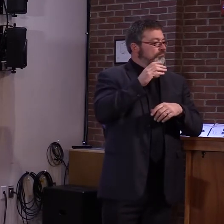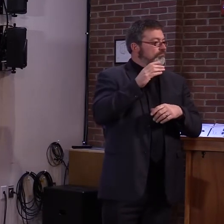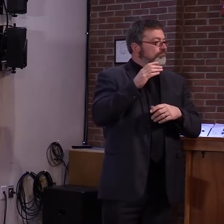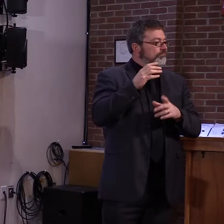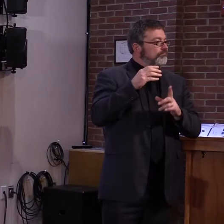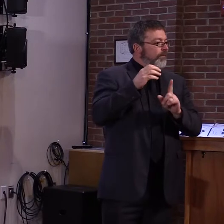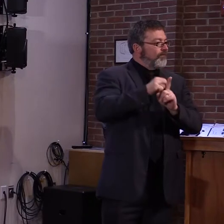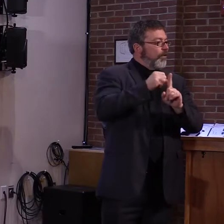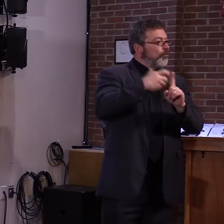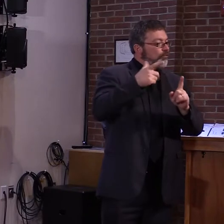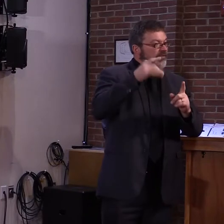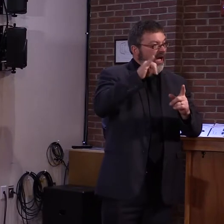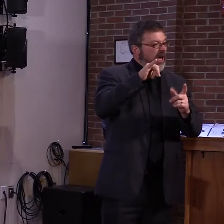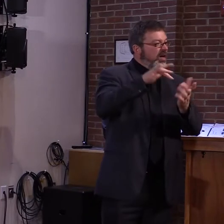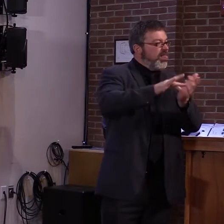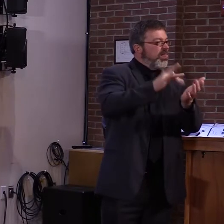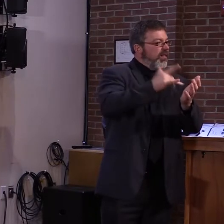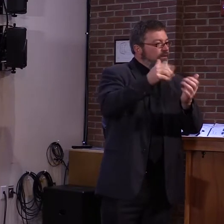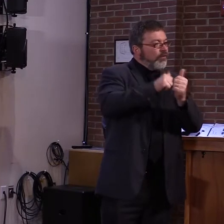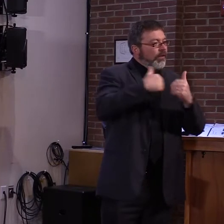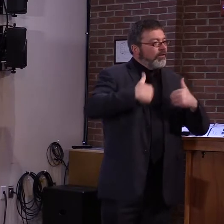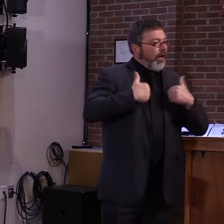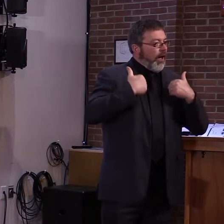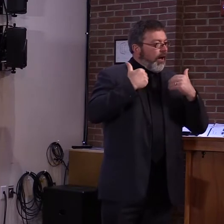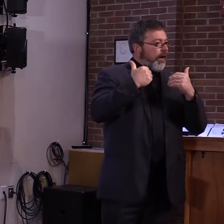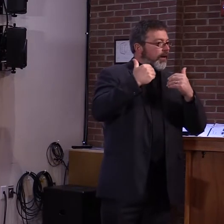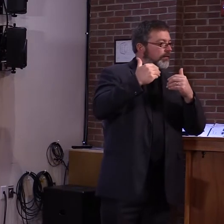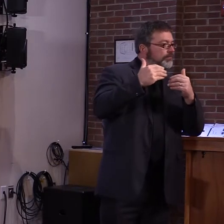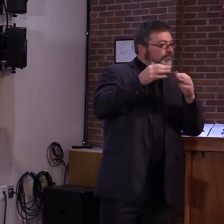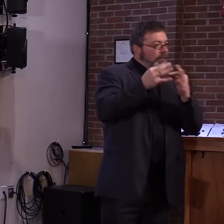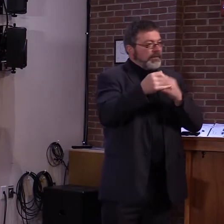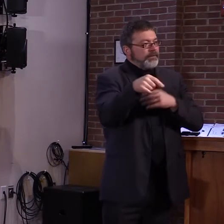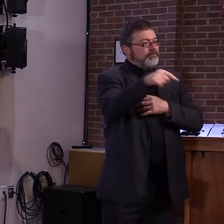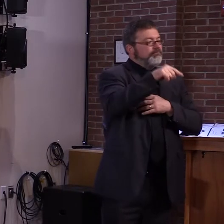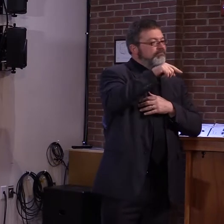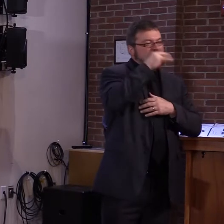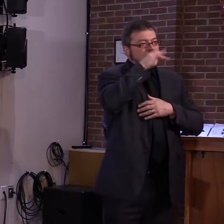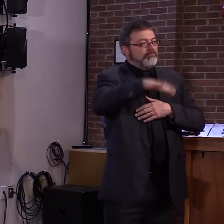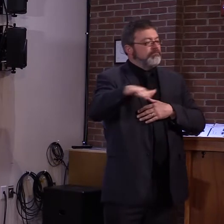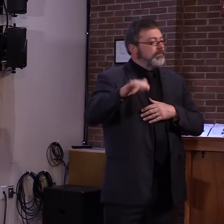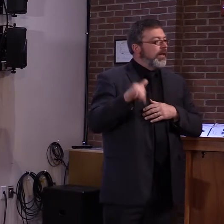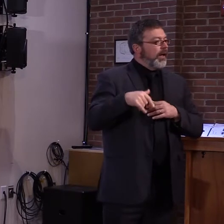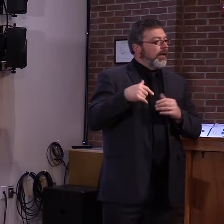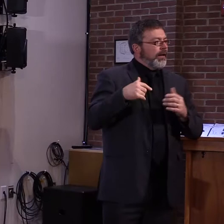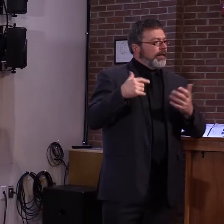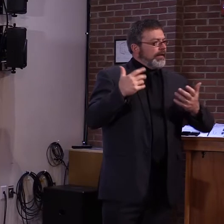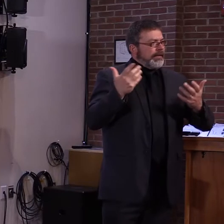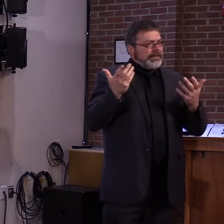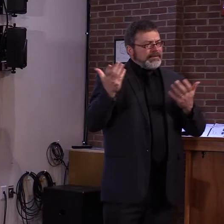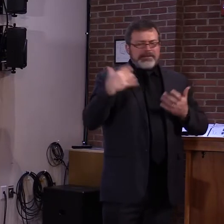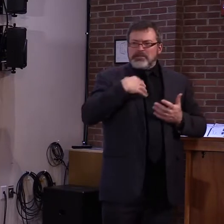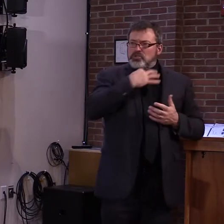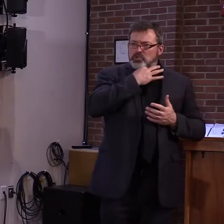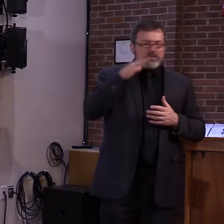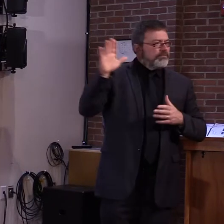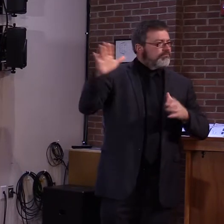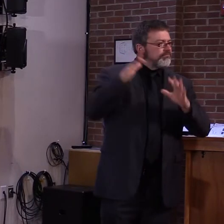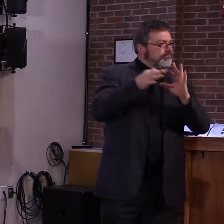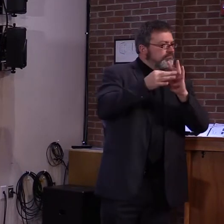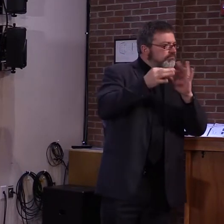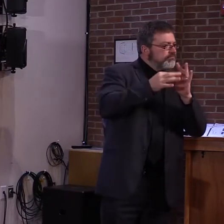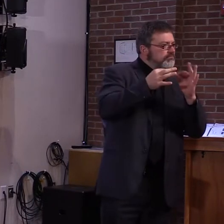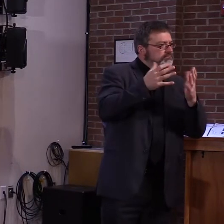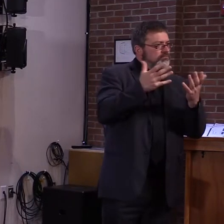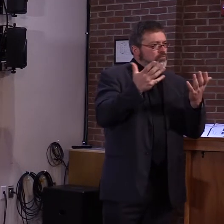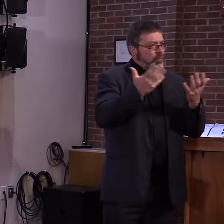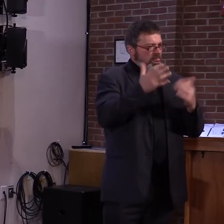families at the motel that the state positioned those families at. Could you give us an update on what's going on in Richford? And I might